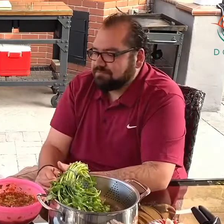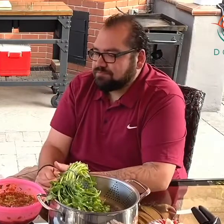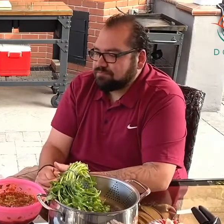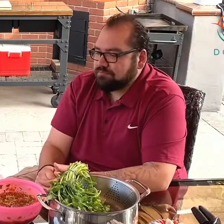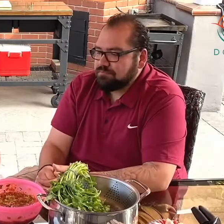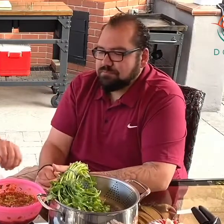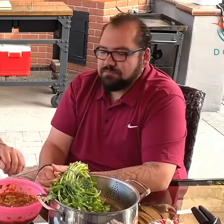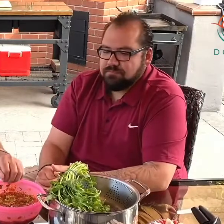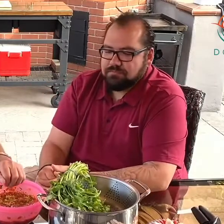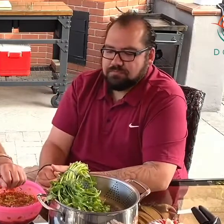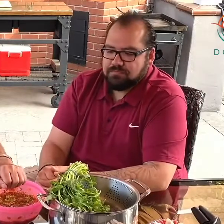Does that.